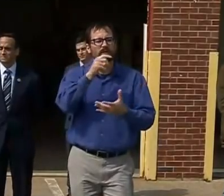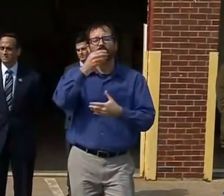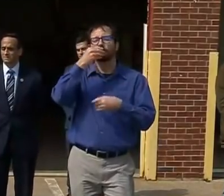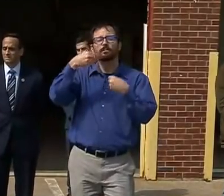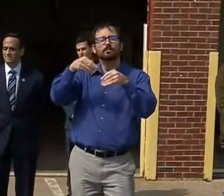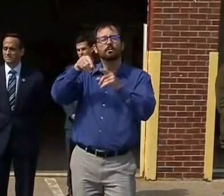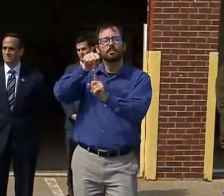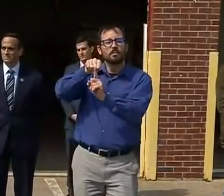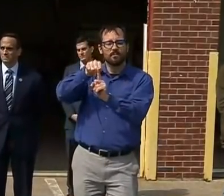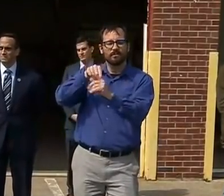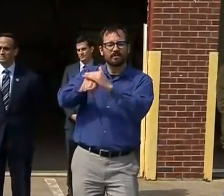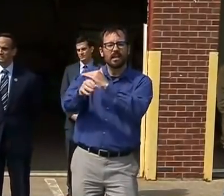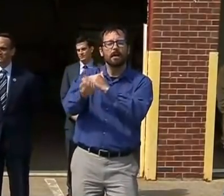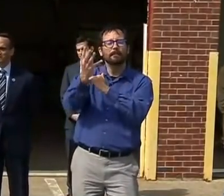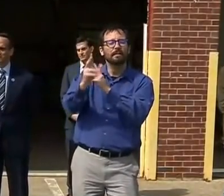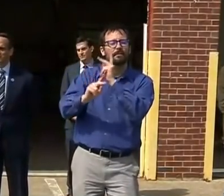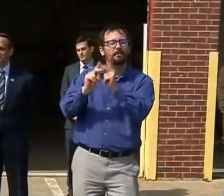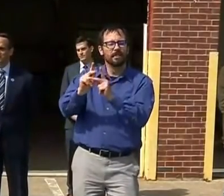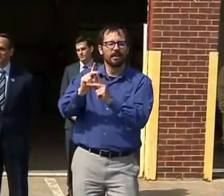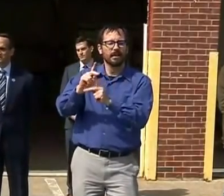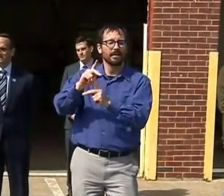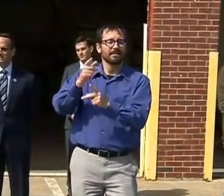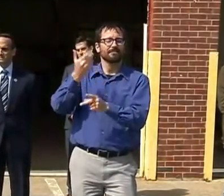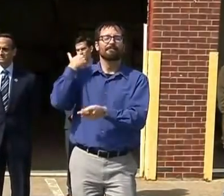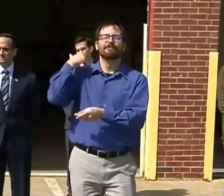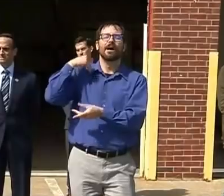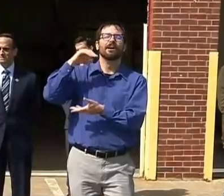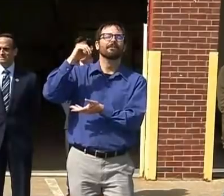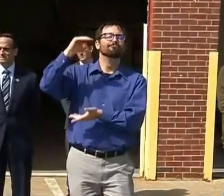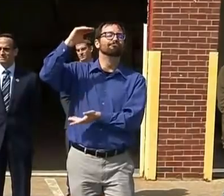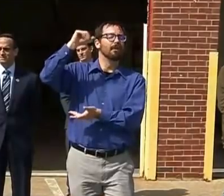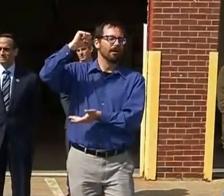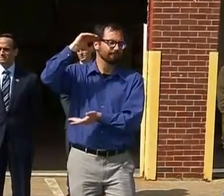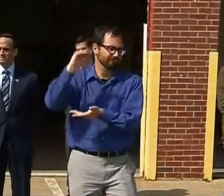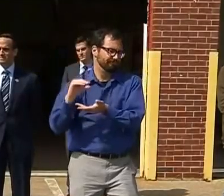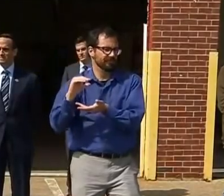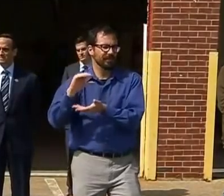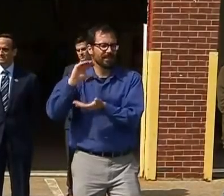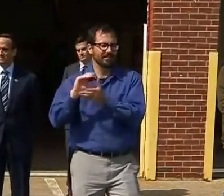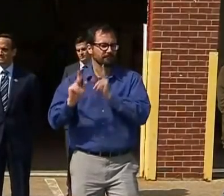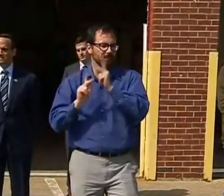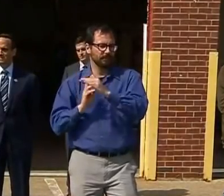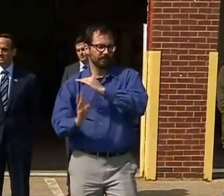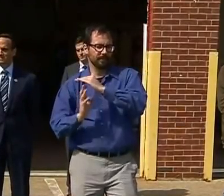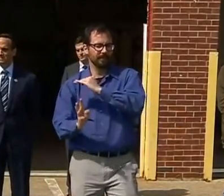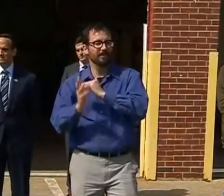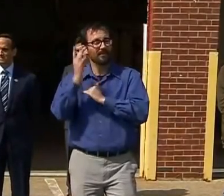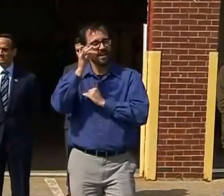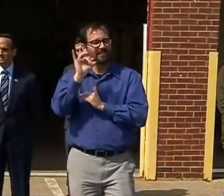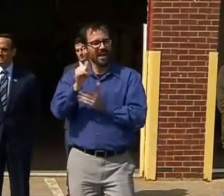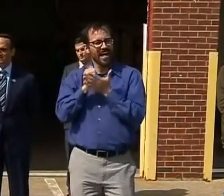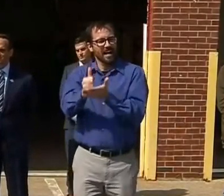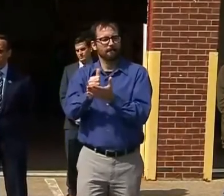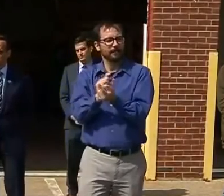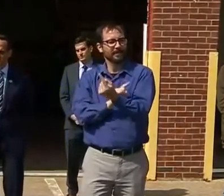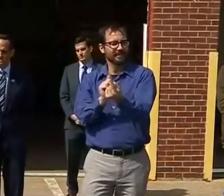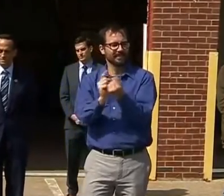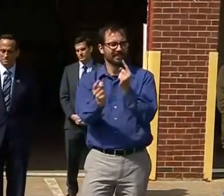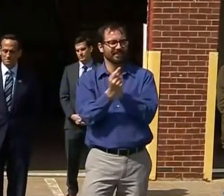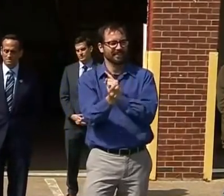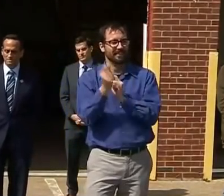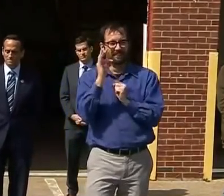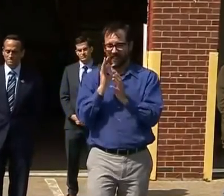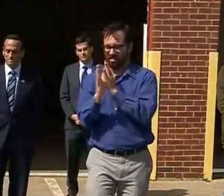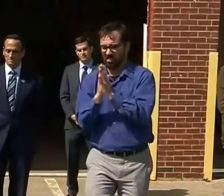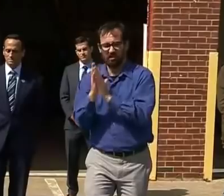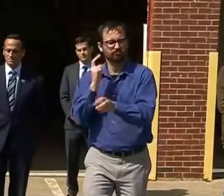Once again, designed to create distance, physical distance between people who are in there shopping and the people who